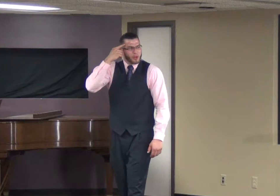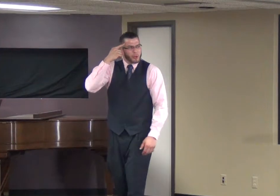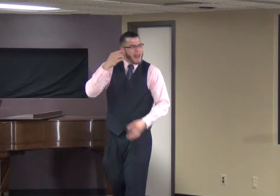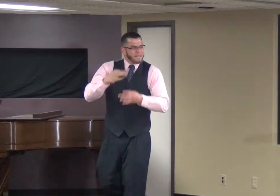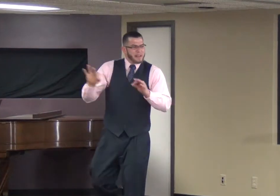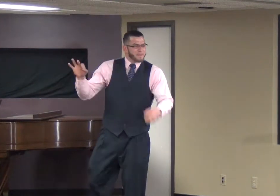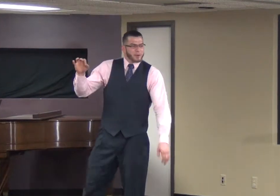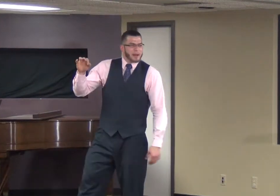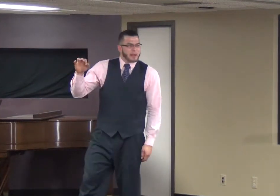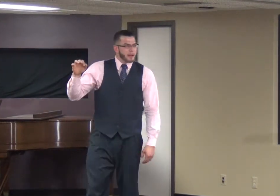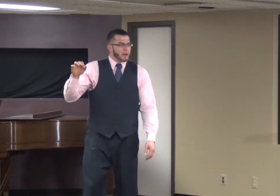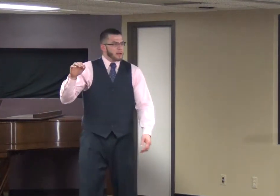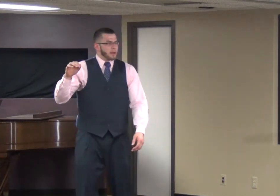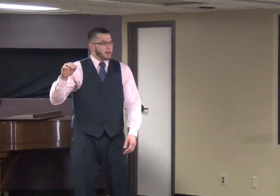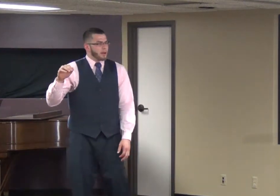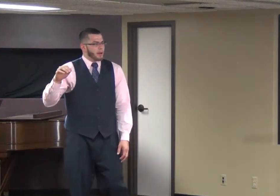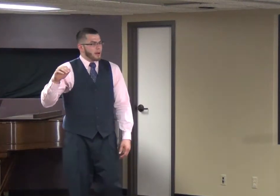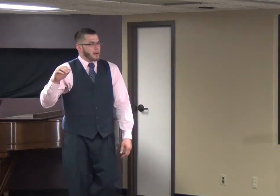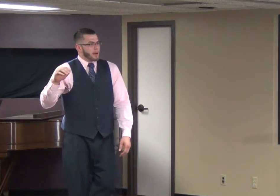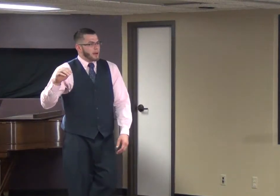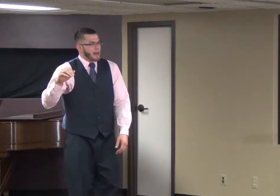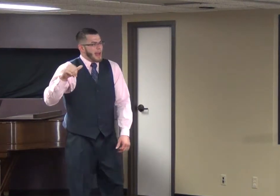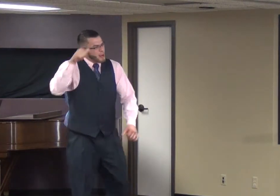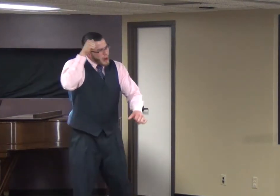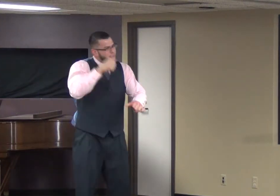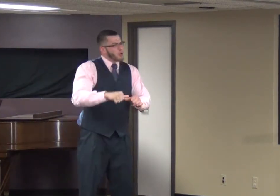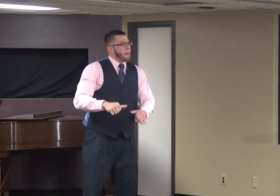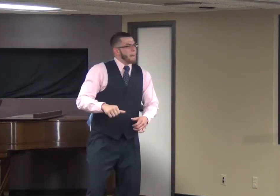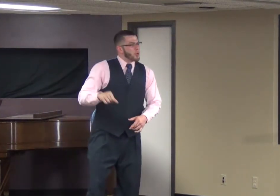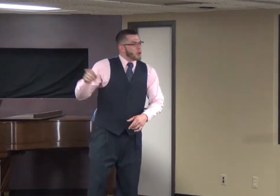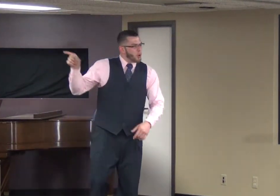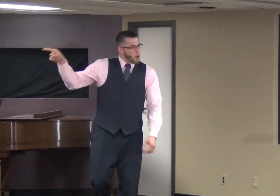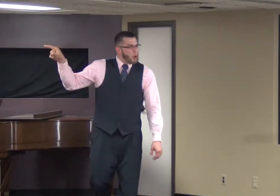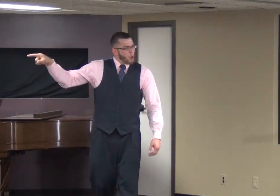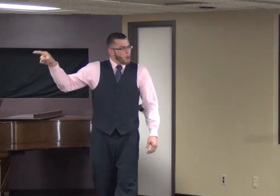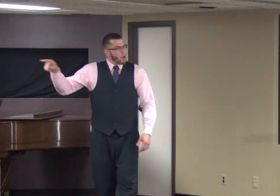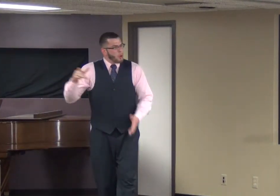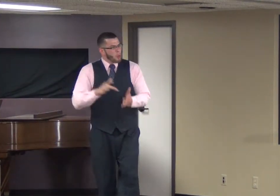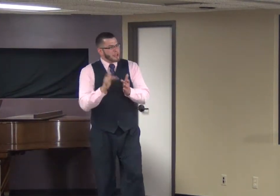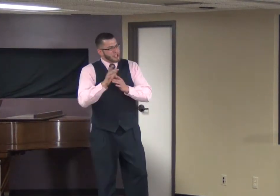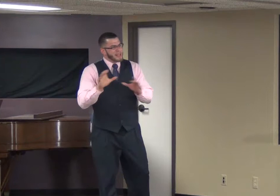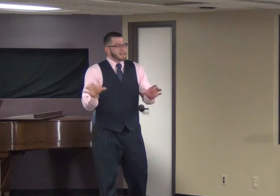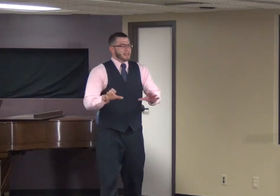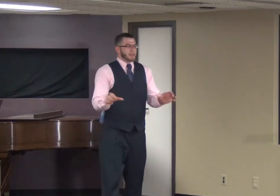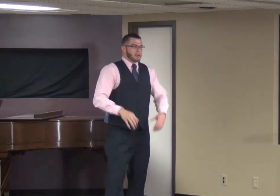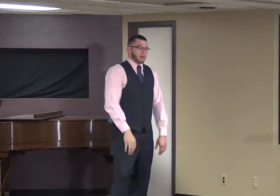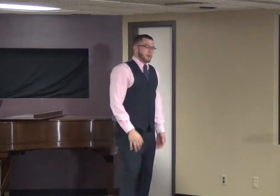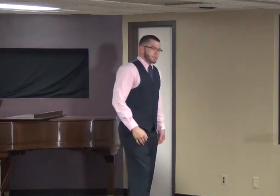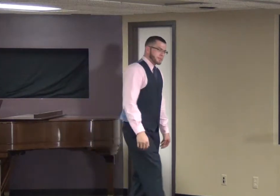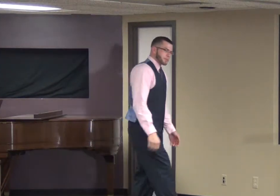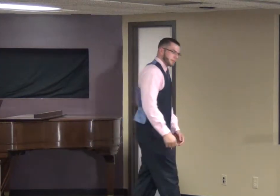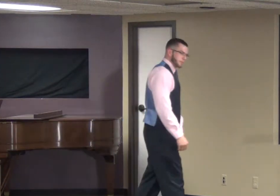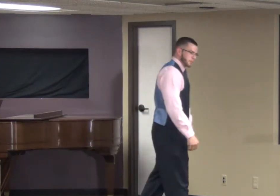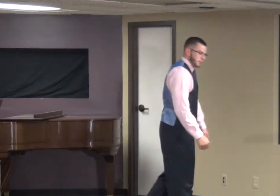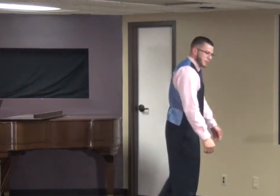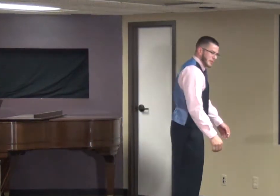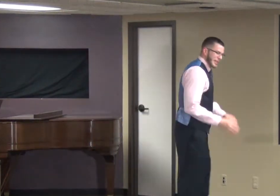You have to get free. You have to remember what Jesus can do. It's